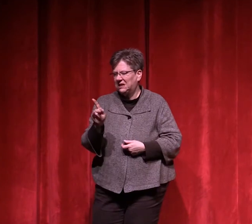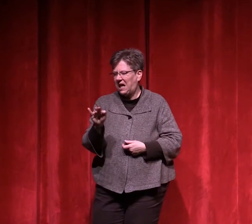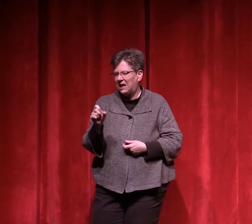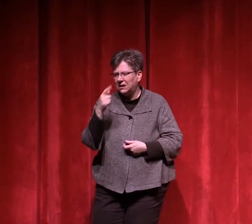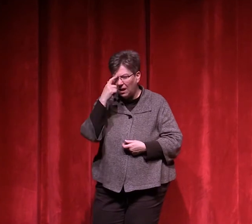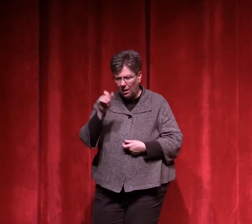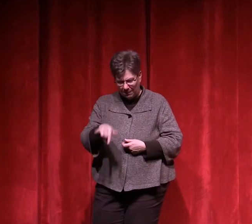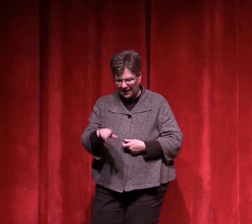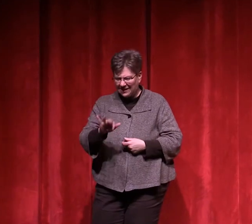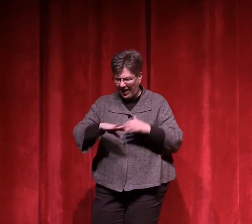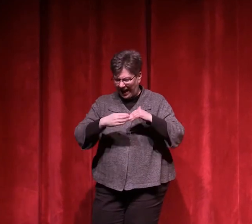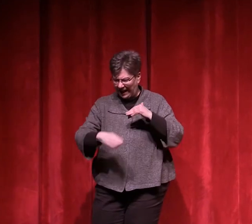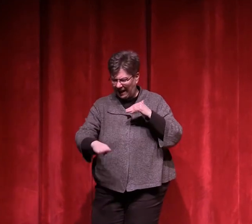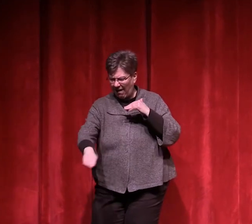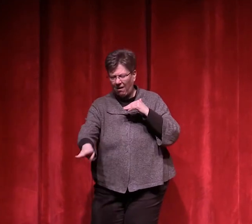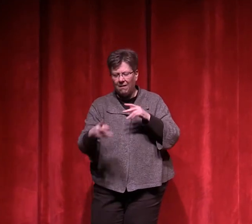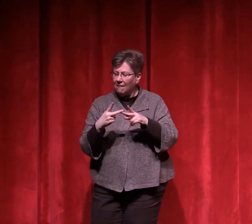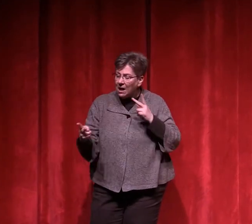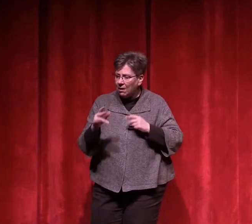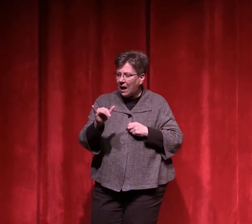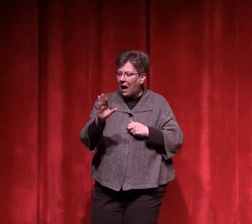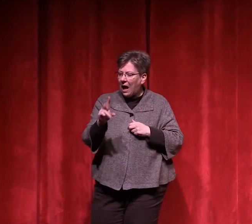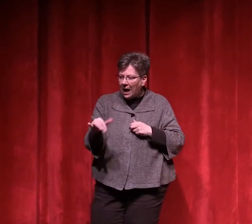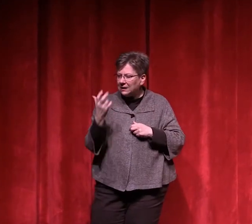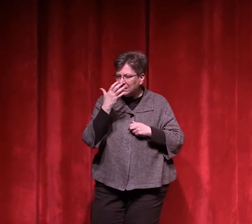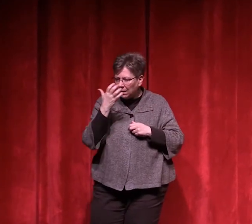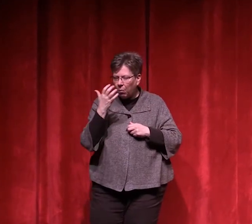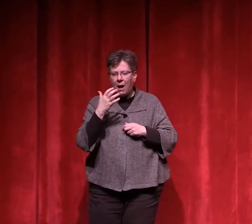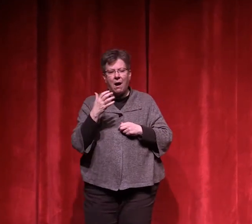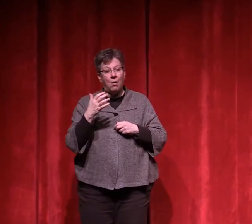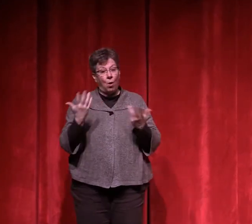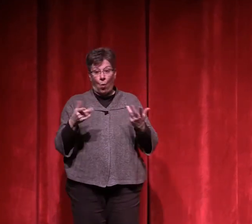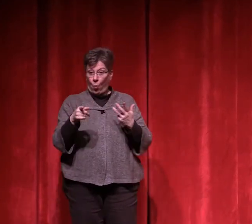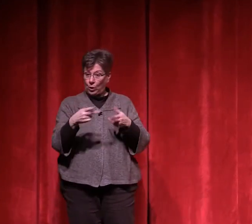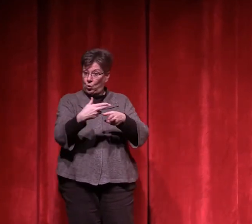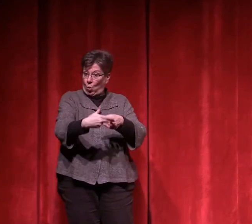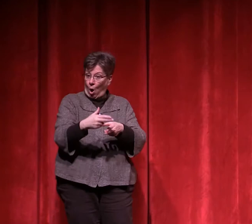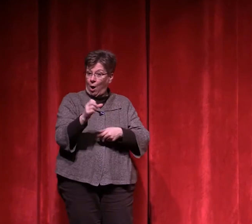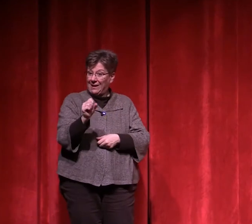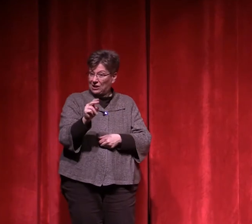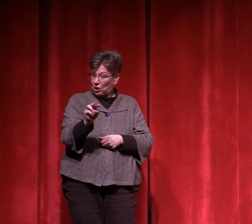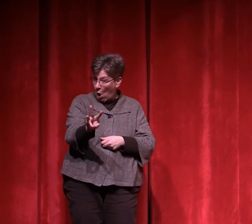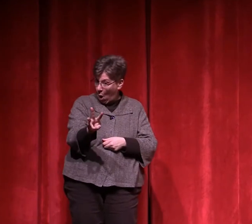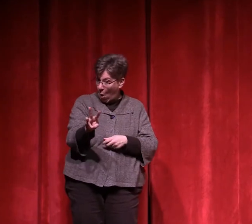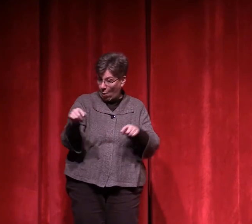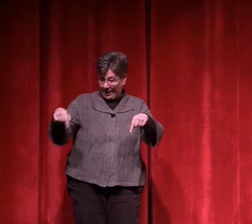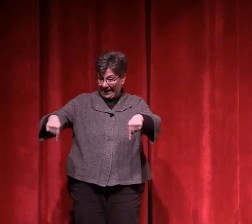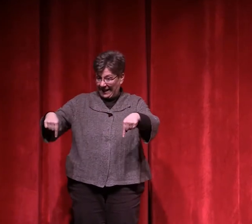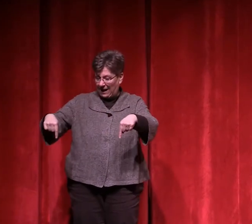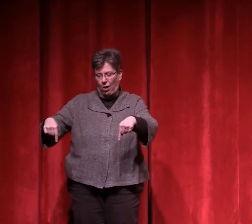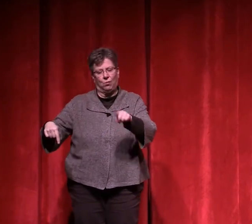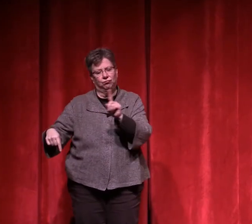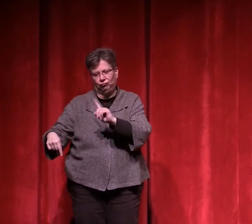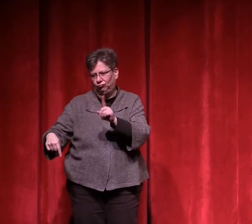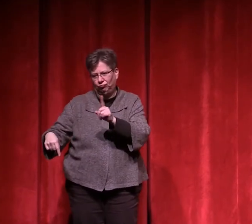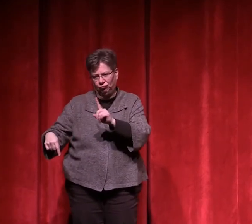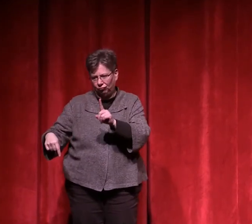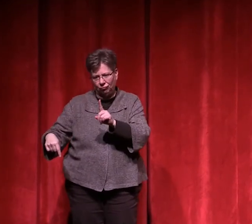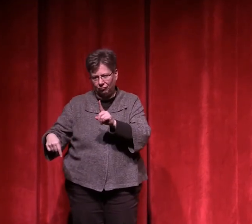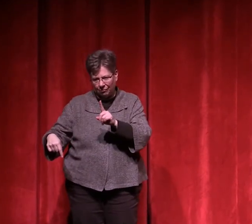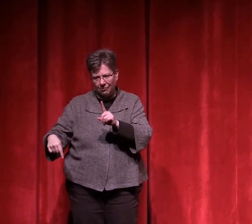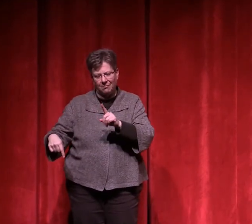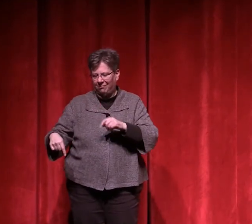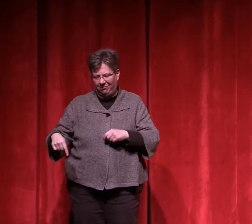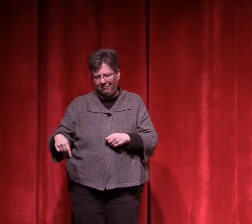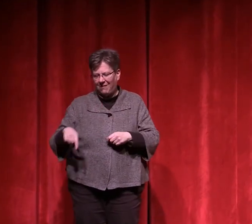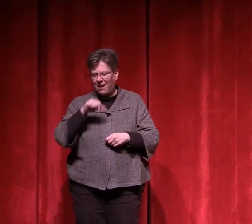so icy, you know? What you call snow out here? That's